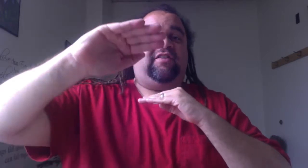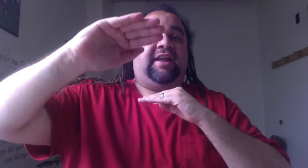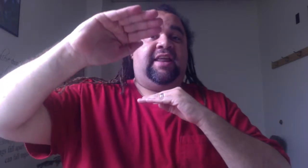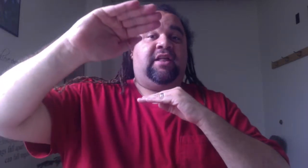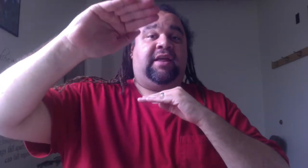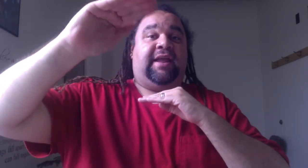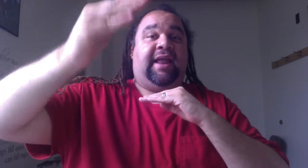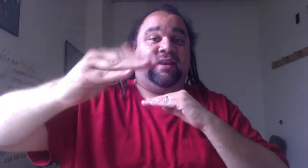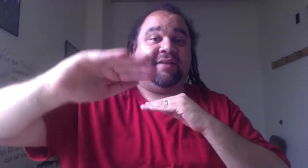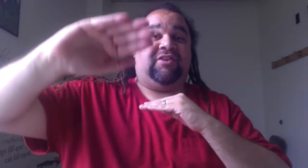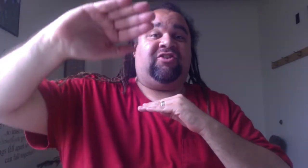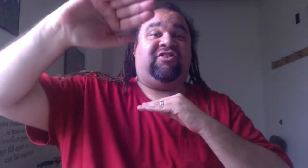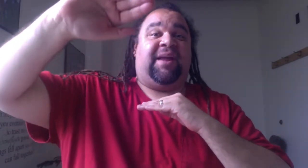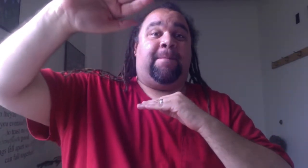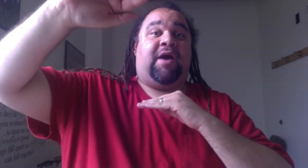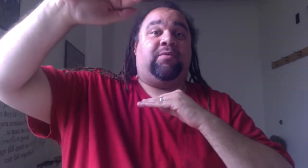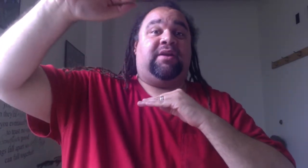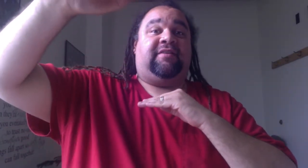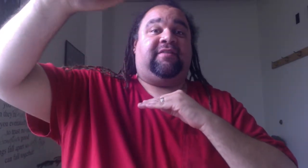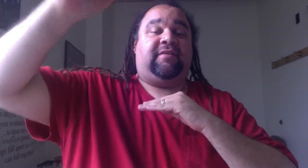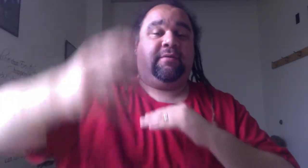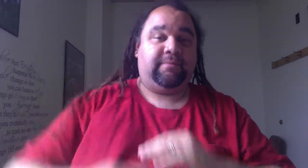get hilly and it even starts to get mountainous.